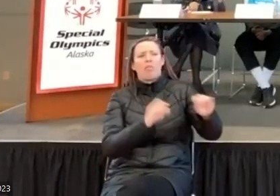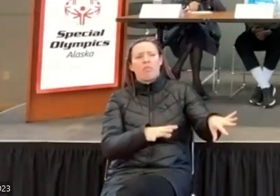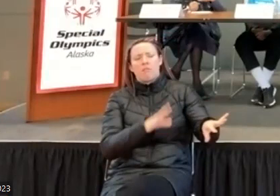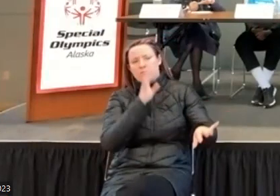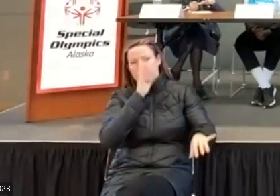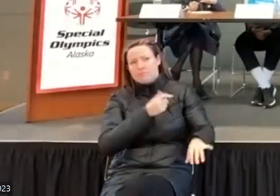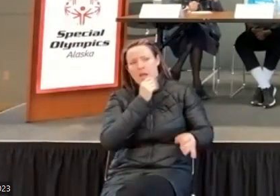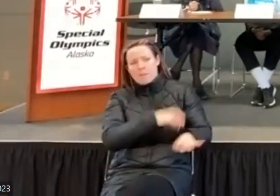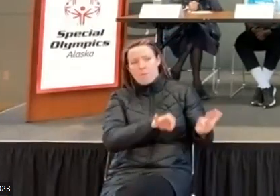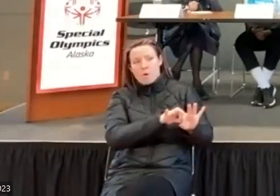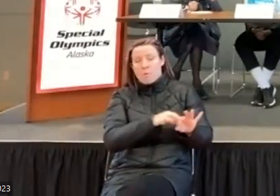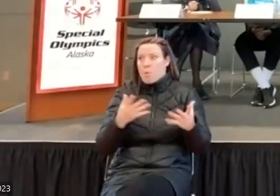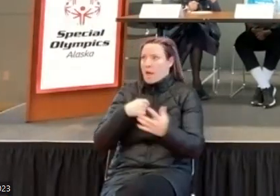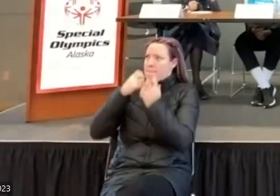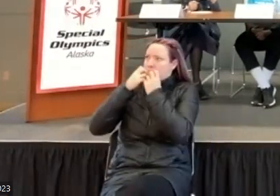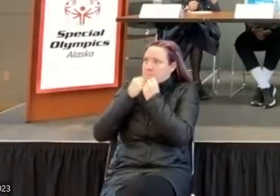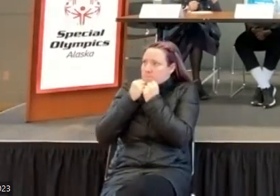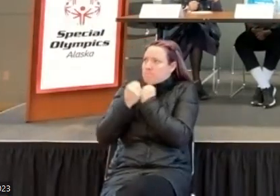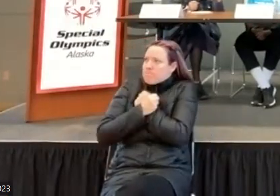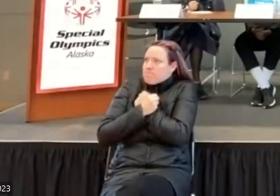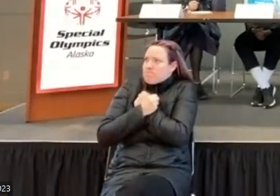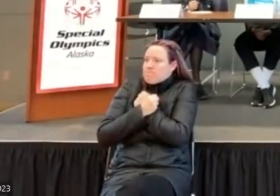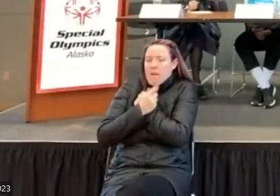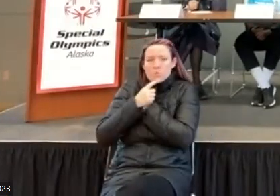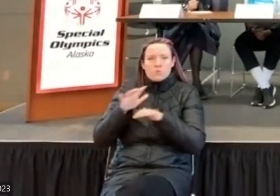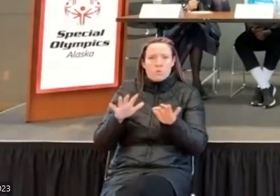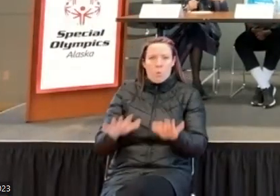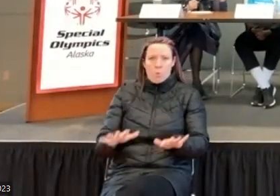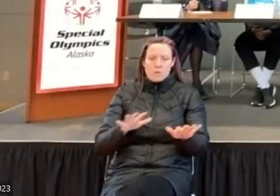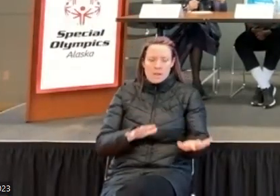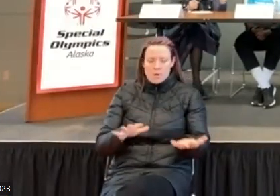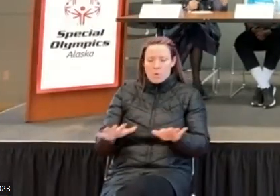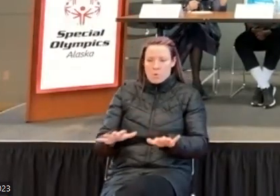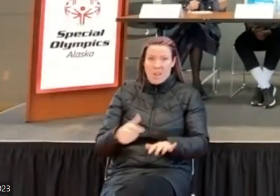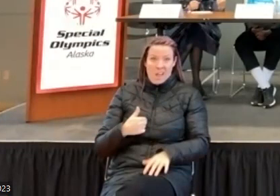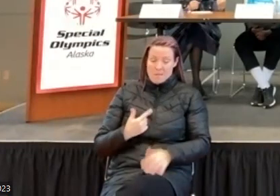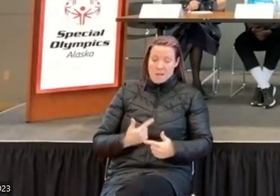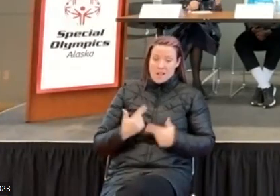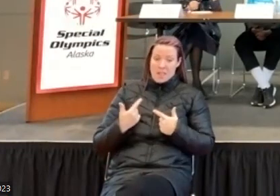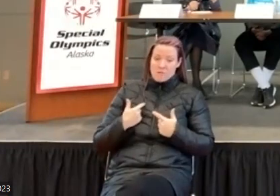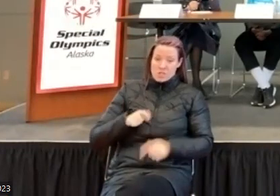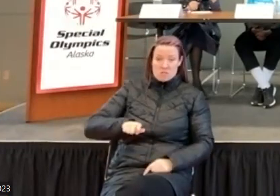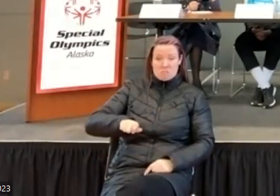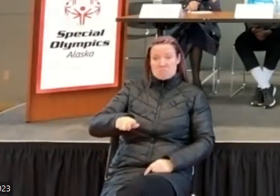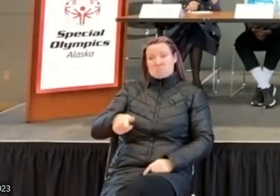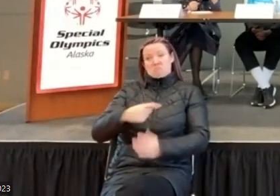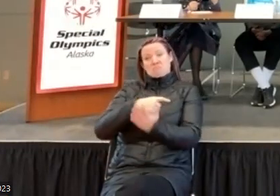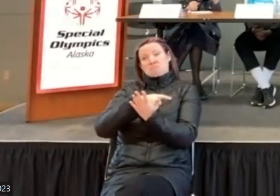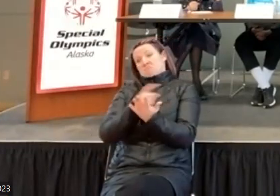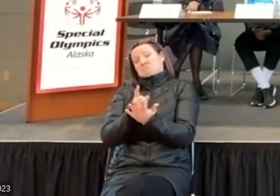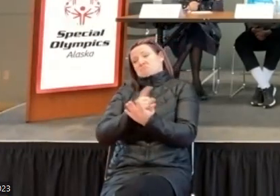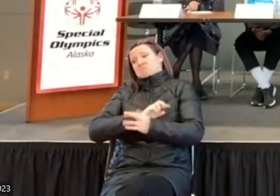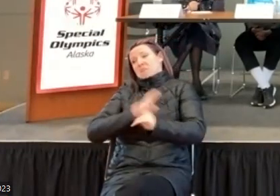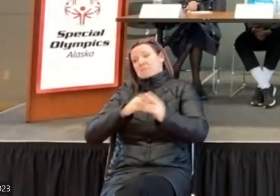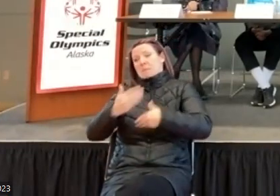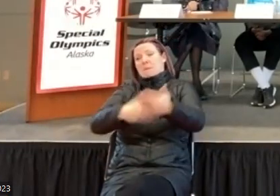important and what was, but to slow down because I had revved everything up and I wasn't paying attention.